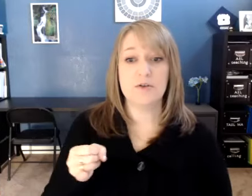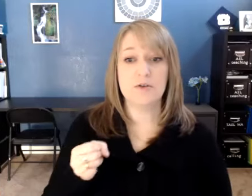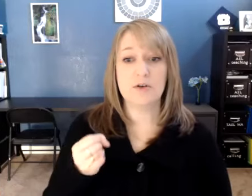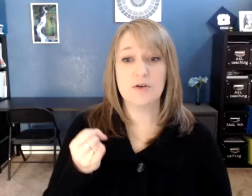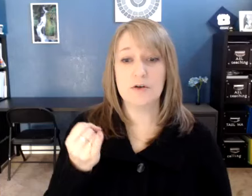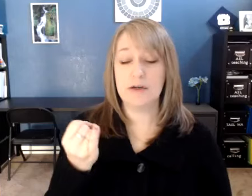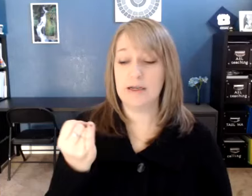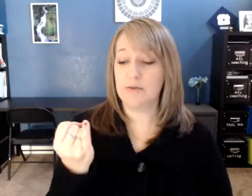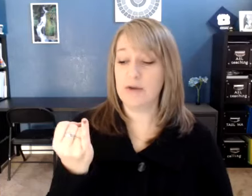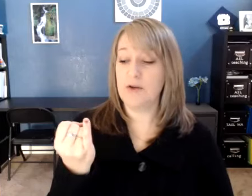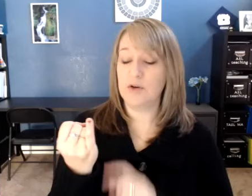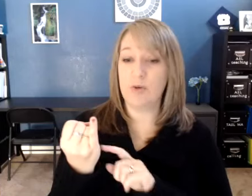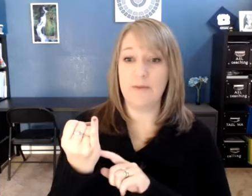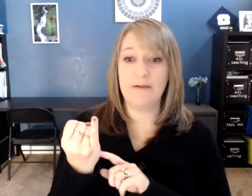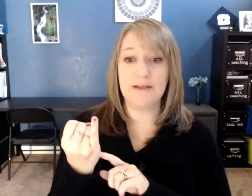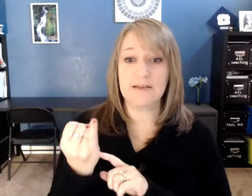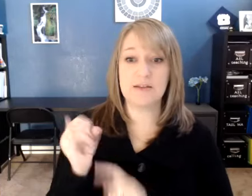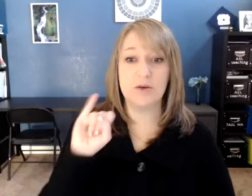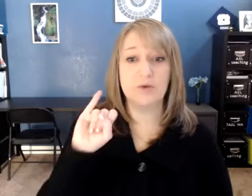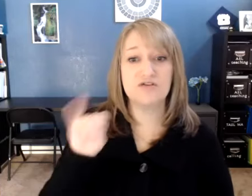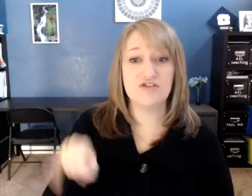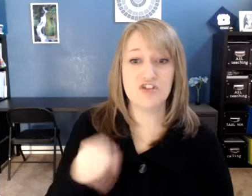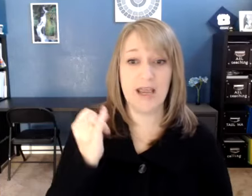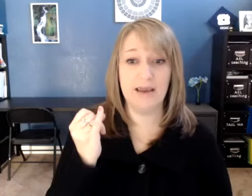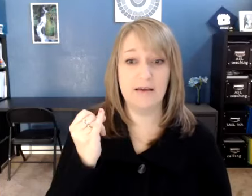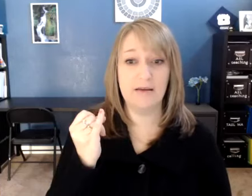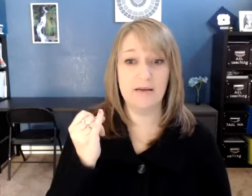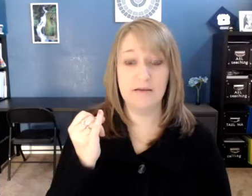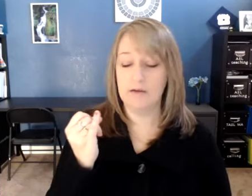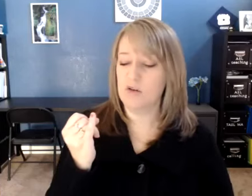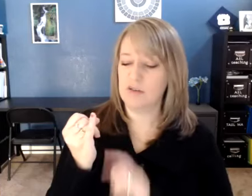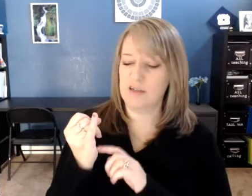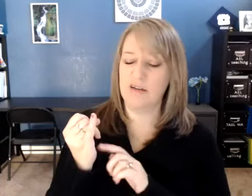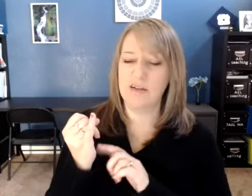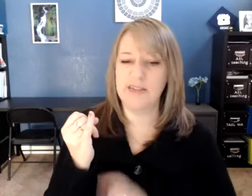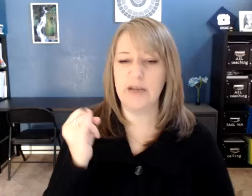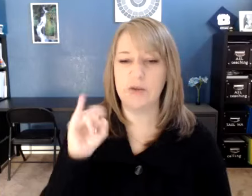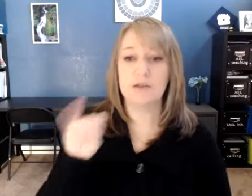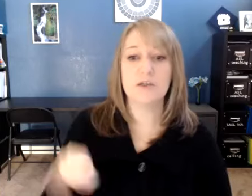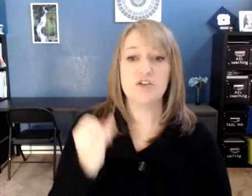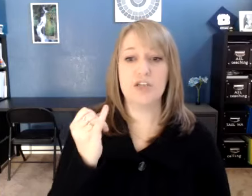you turn it around, your palm now faces you, J, or kind of a little sideways,